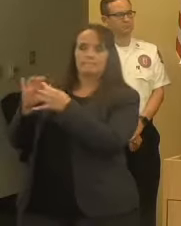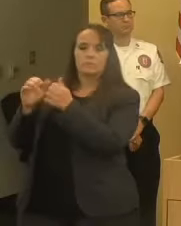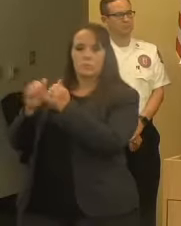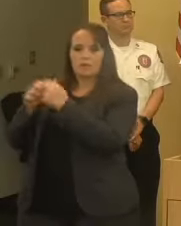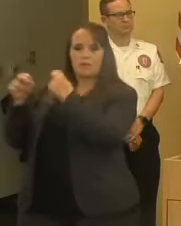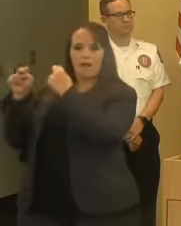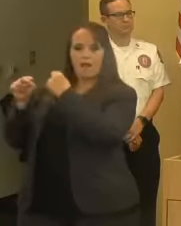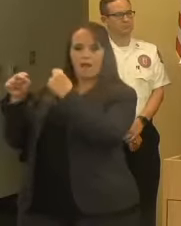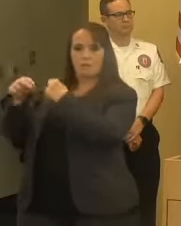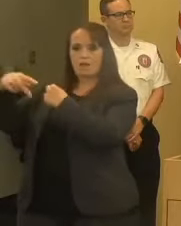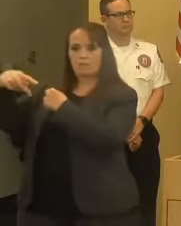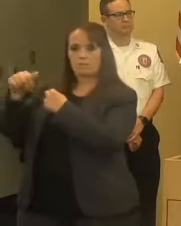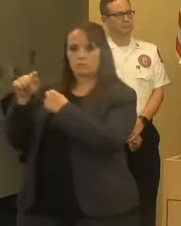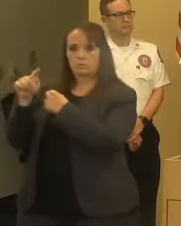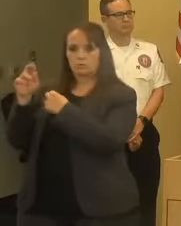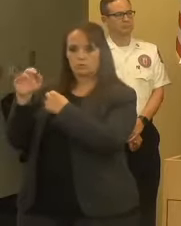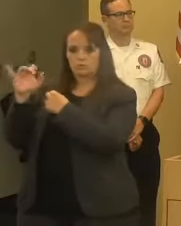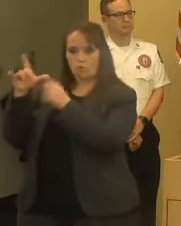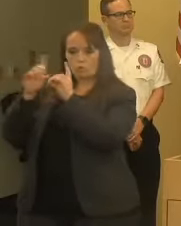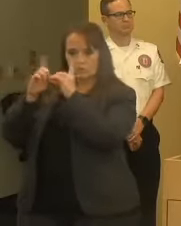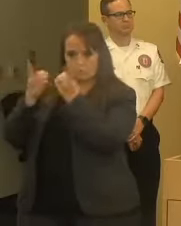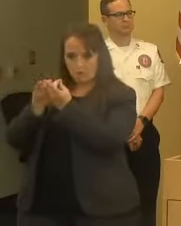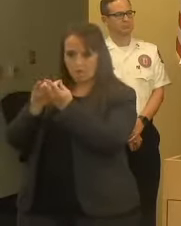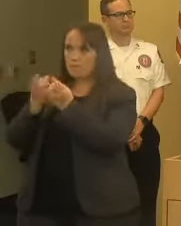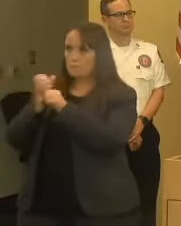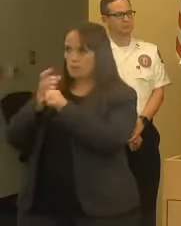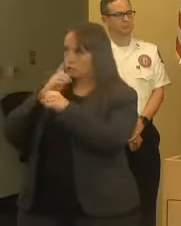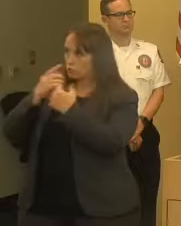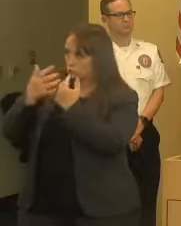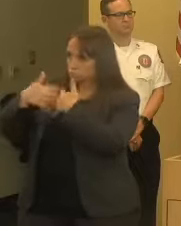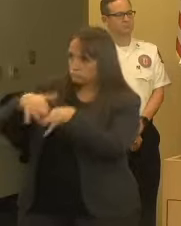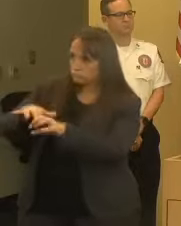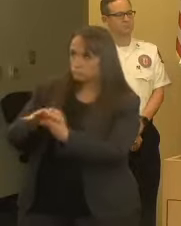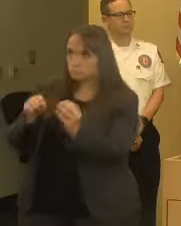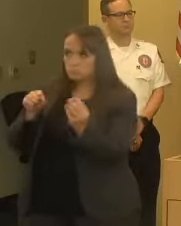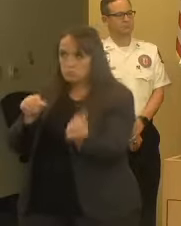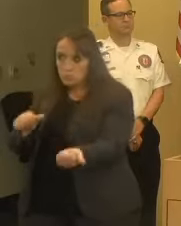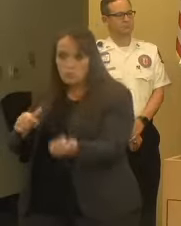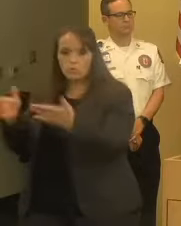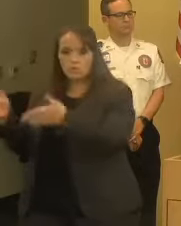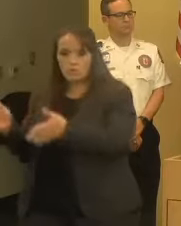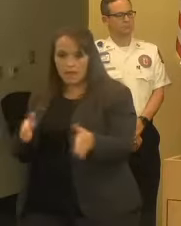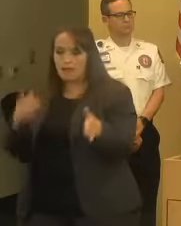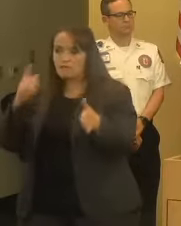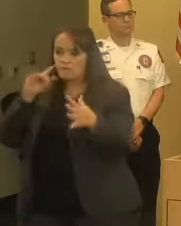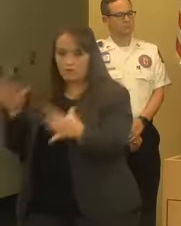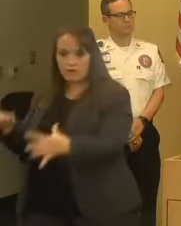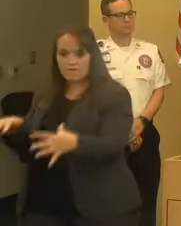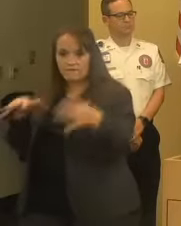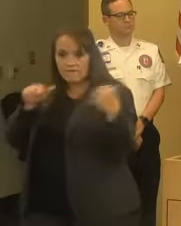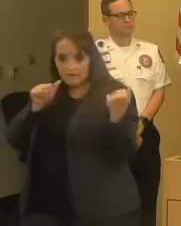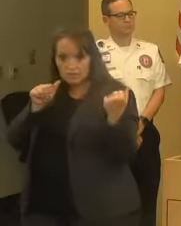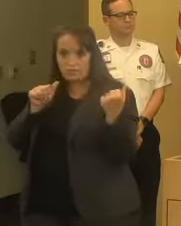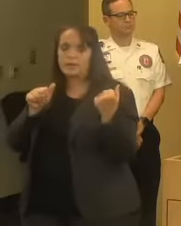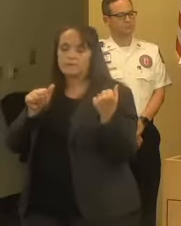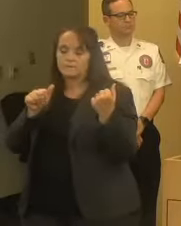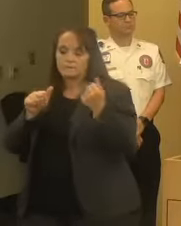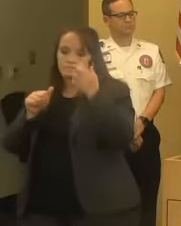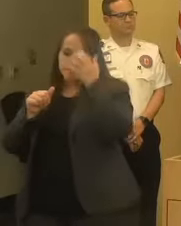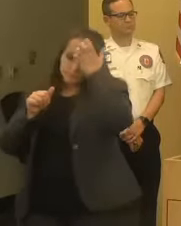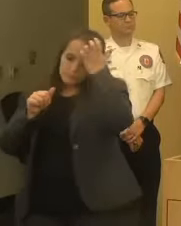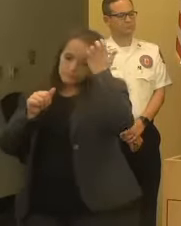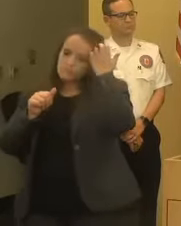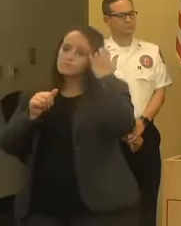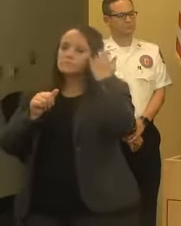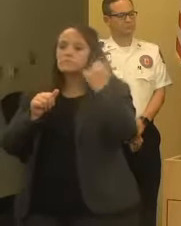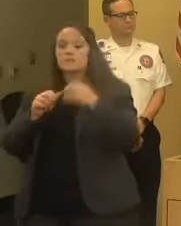Patrol, and we actually work with them to have a smoother plan to evacuate when that time is called.